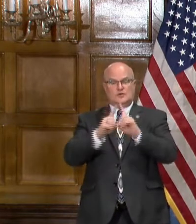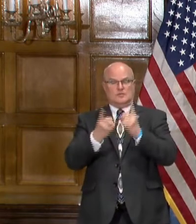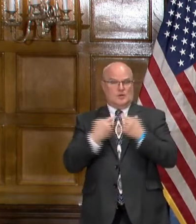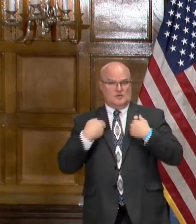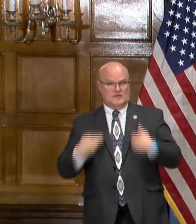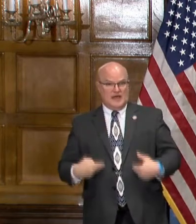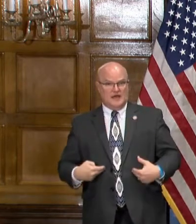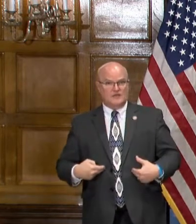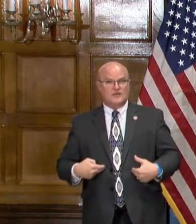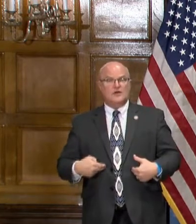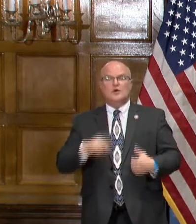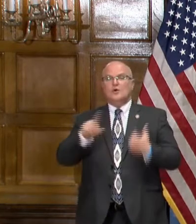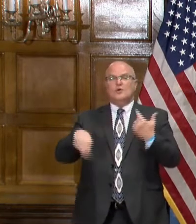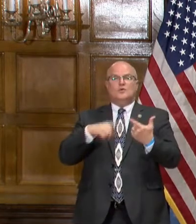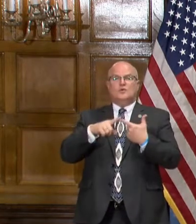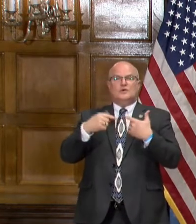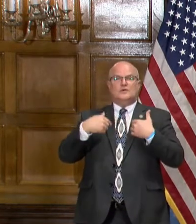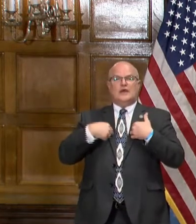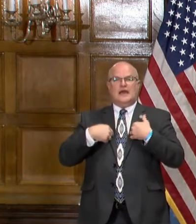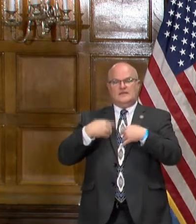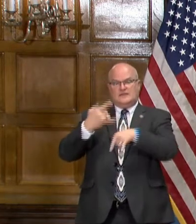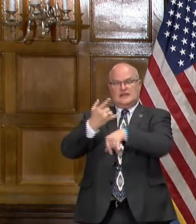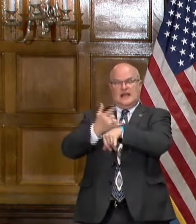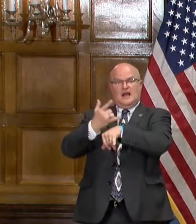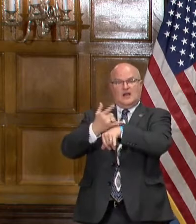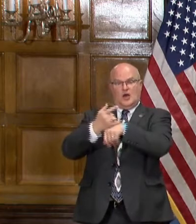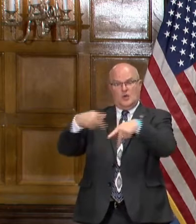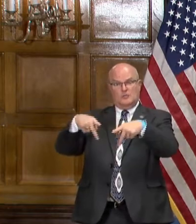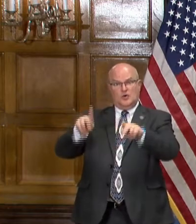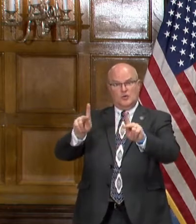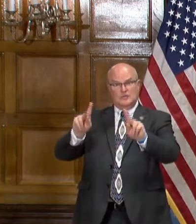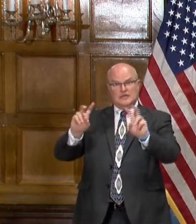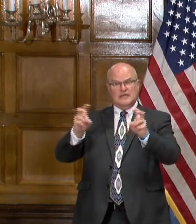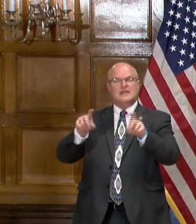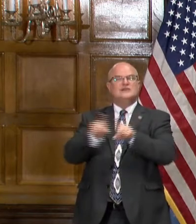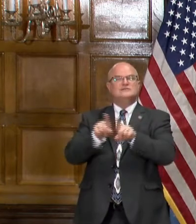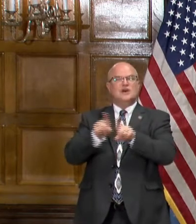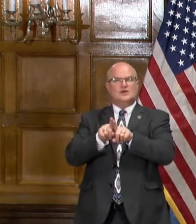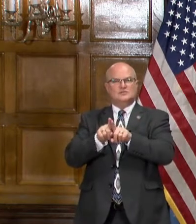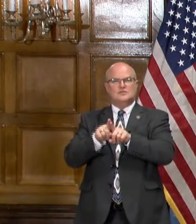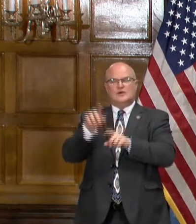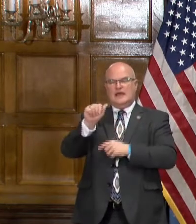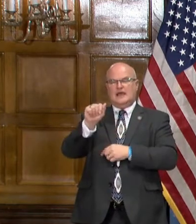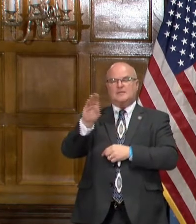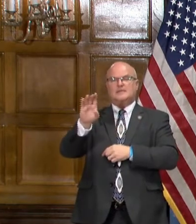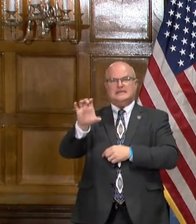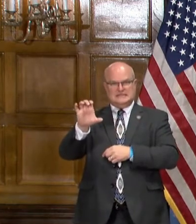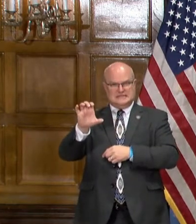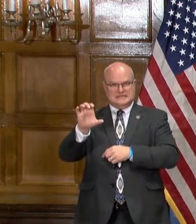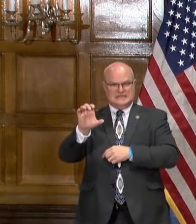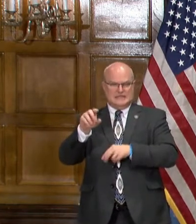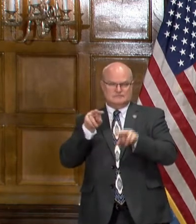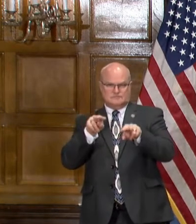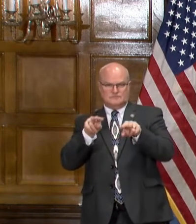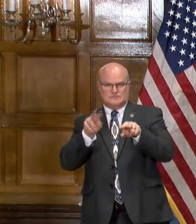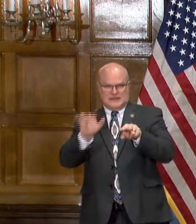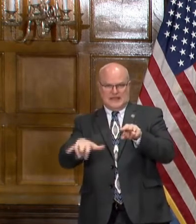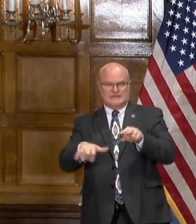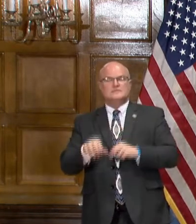Health. Whenever there is an alcohol permit, it's also enforced by our ABC. And